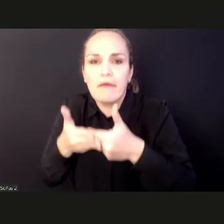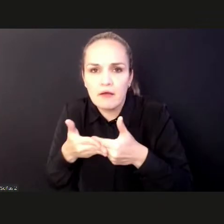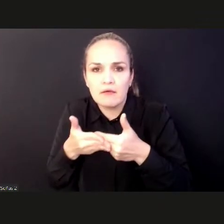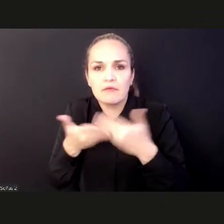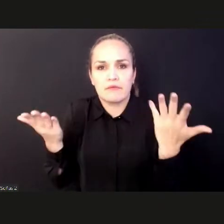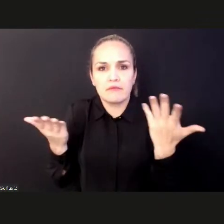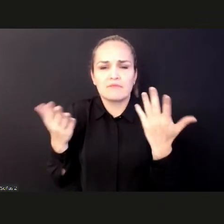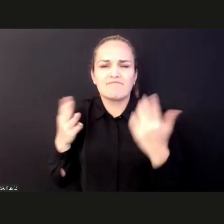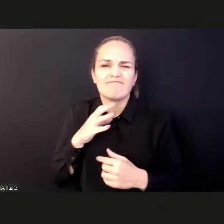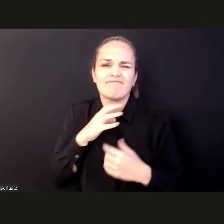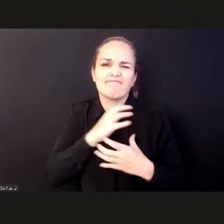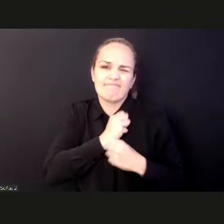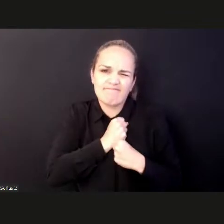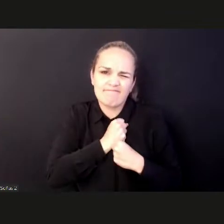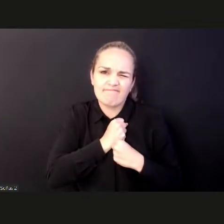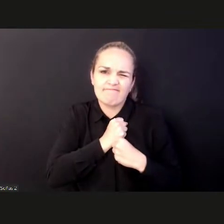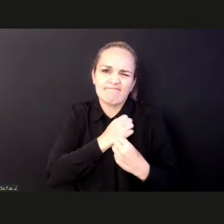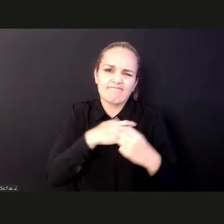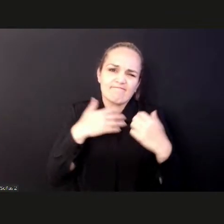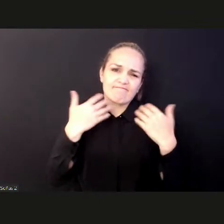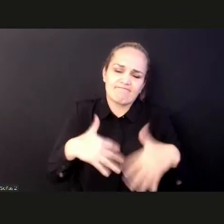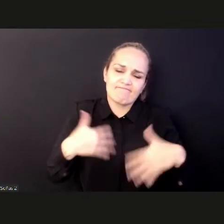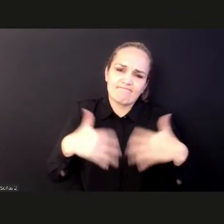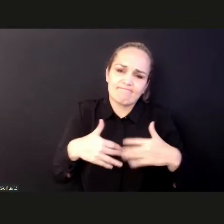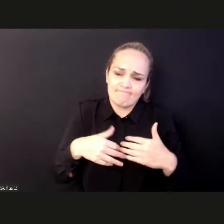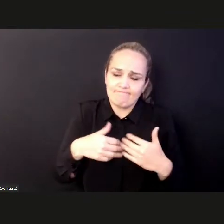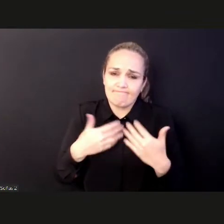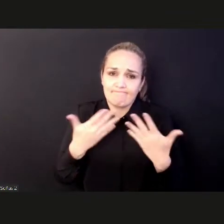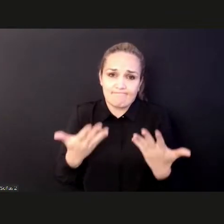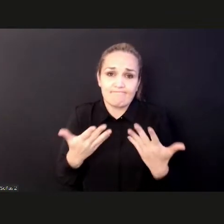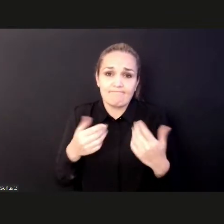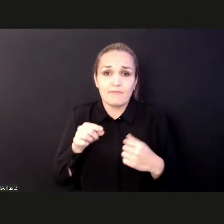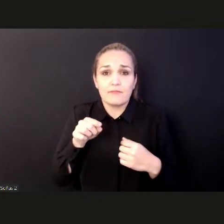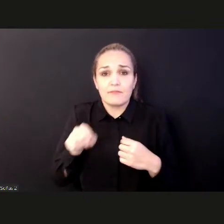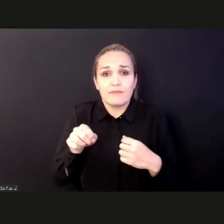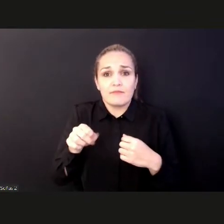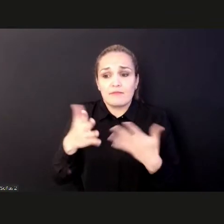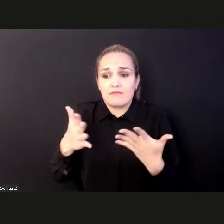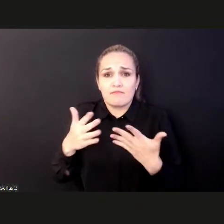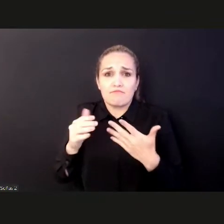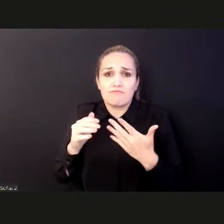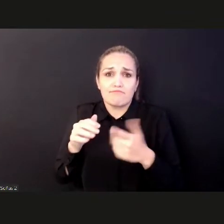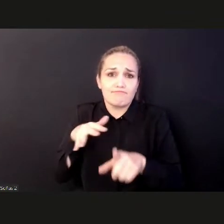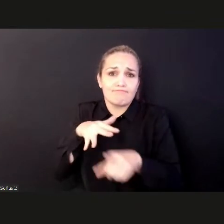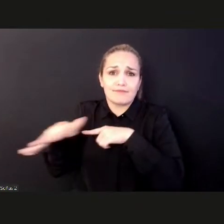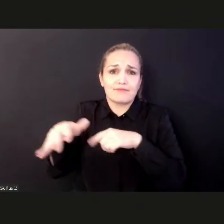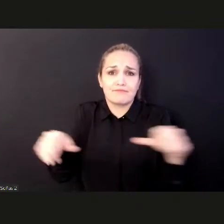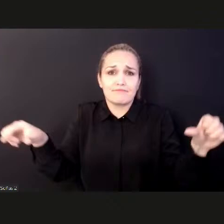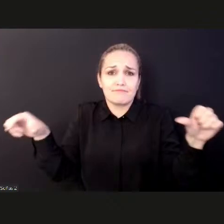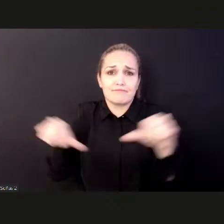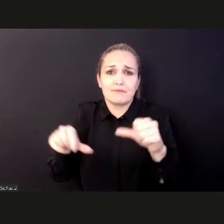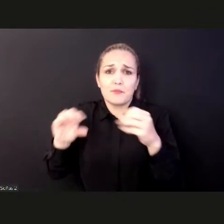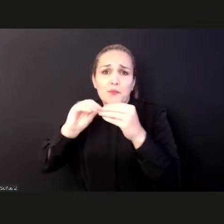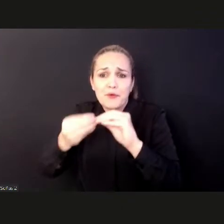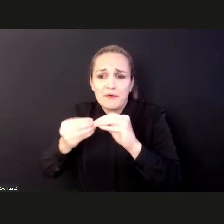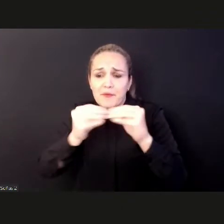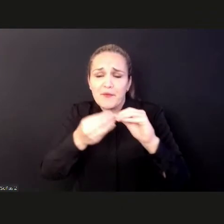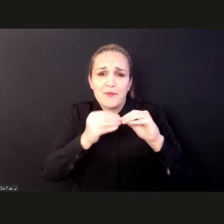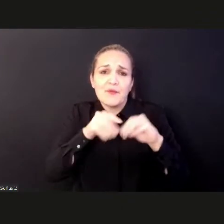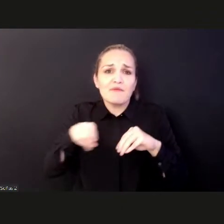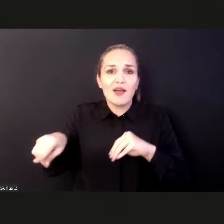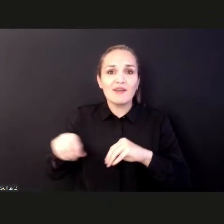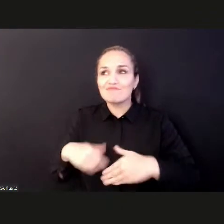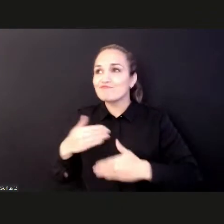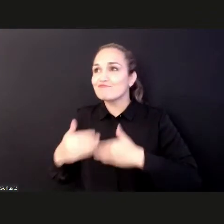of these enterprises have collapsed, and some of them actually were very notable examples that won international awards,